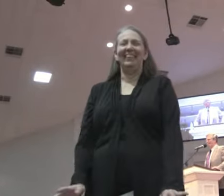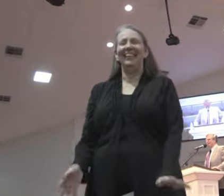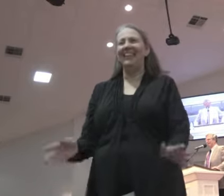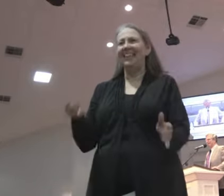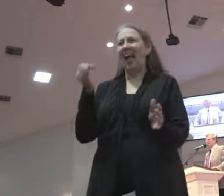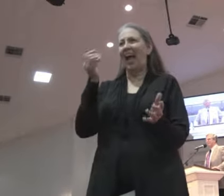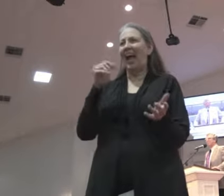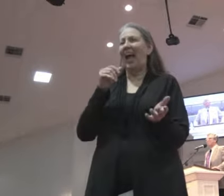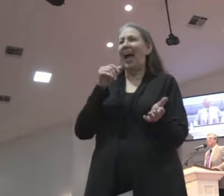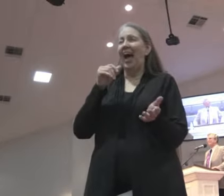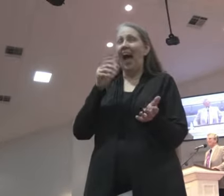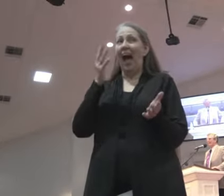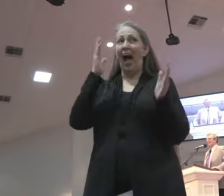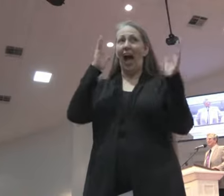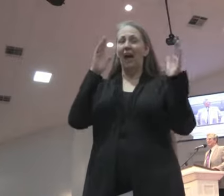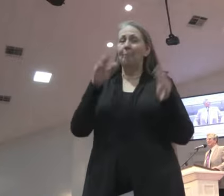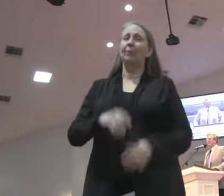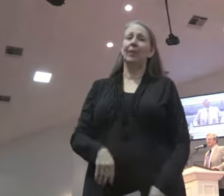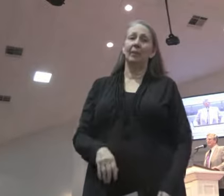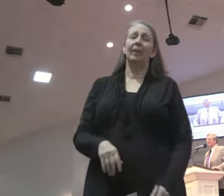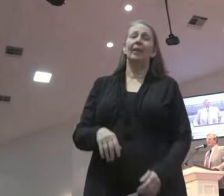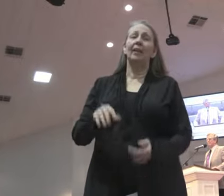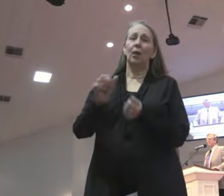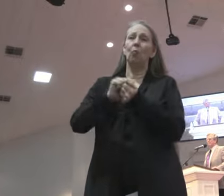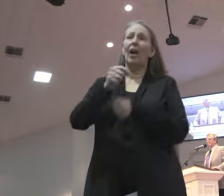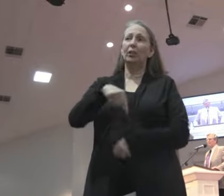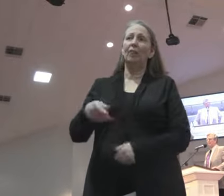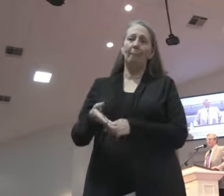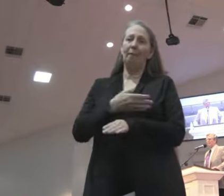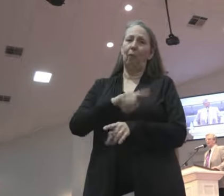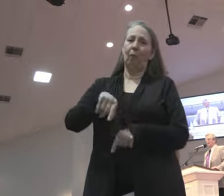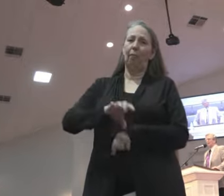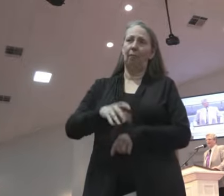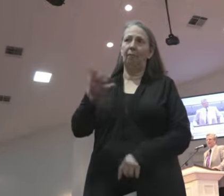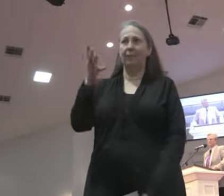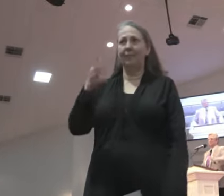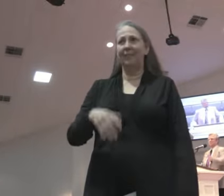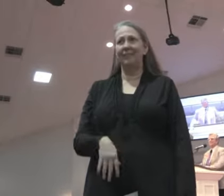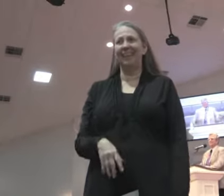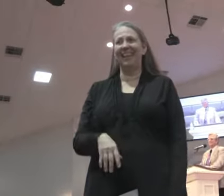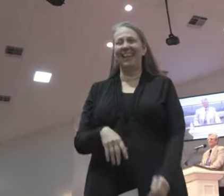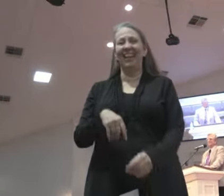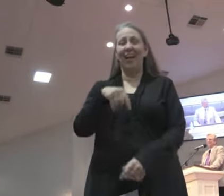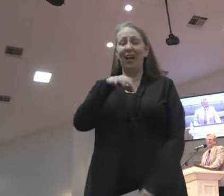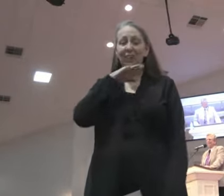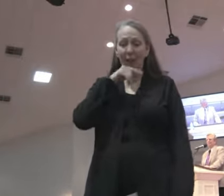anybody's got any dirty feet. I just think that sometimes we might have dirty spirits.